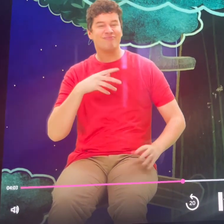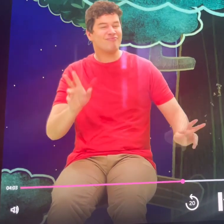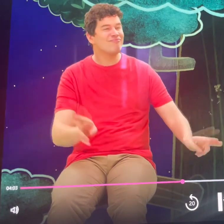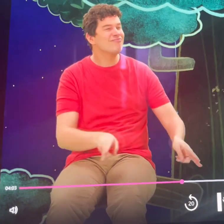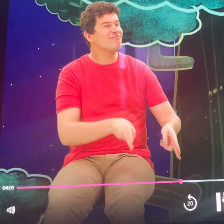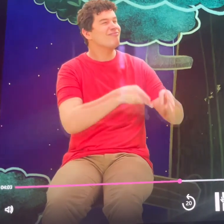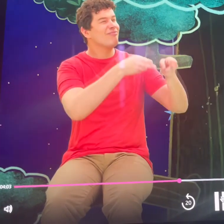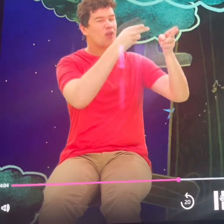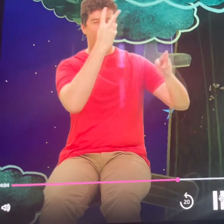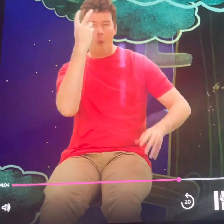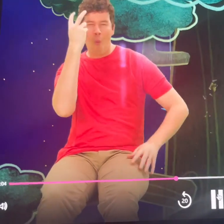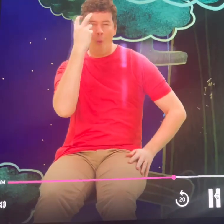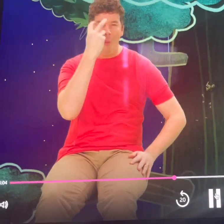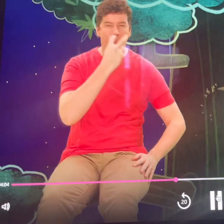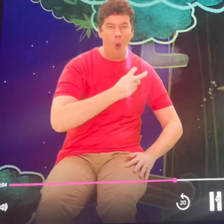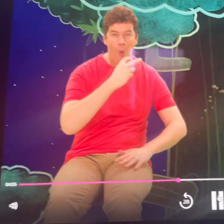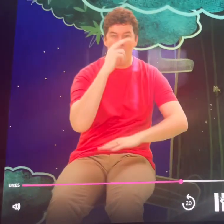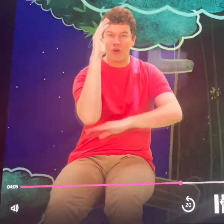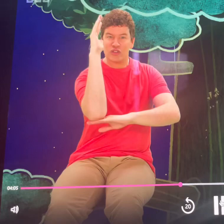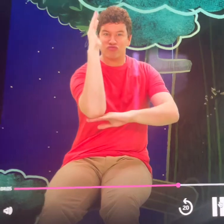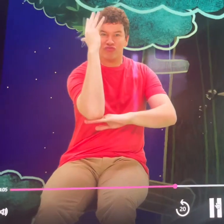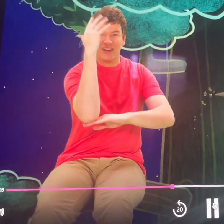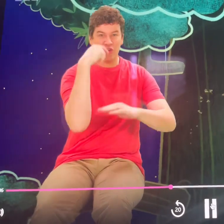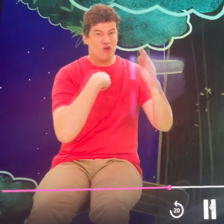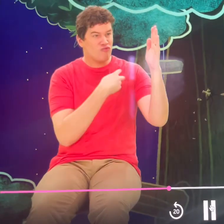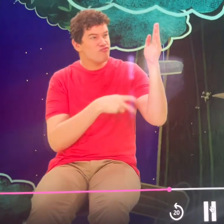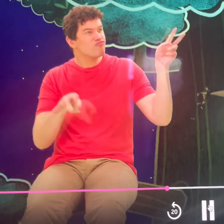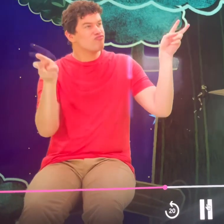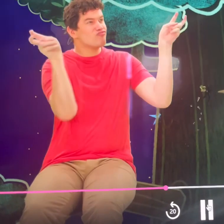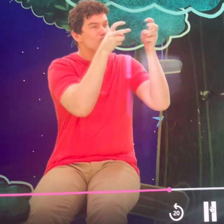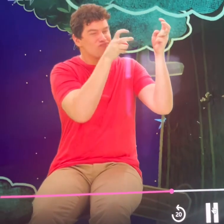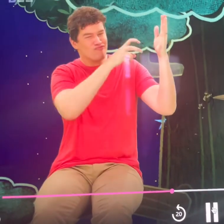In the top of a tall old tree.